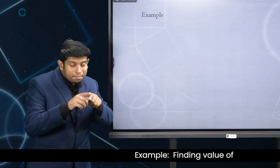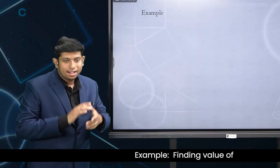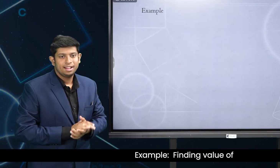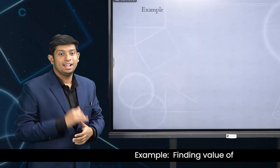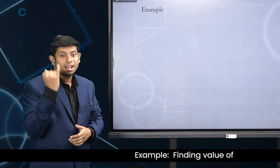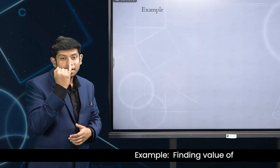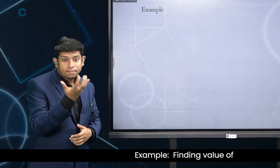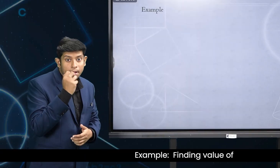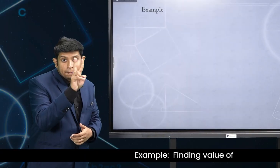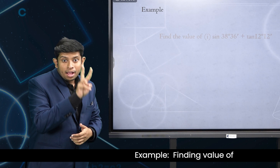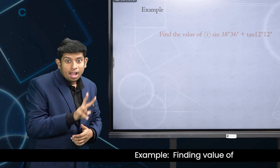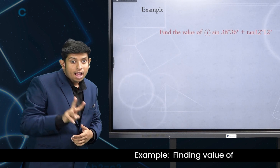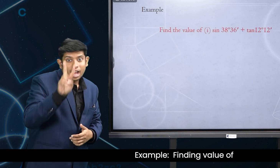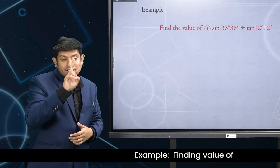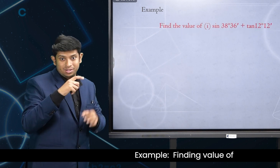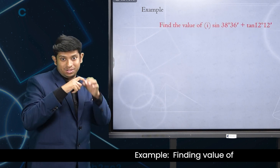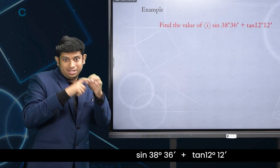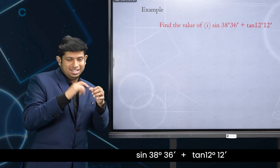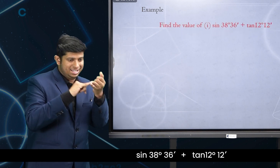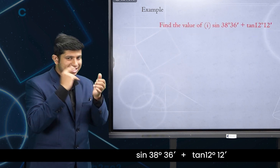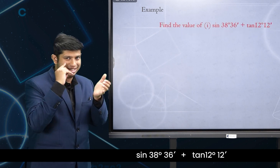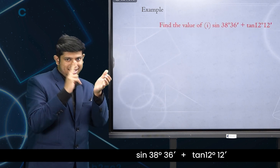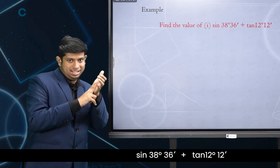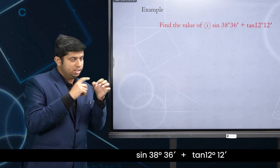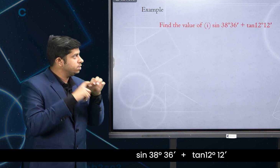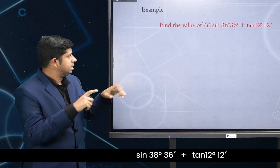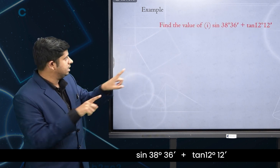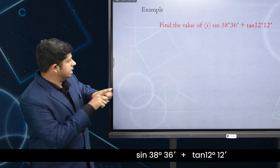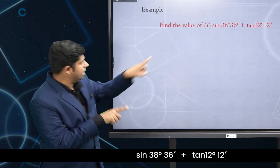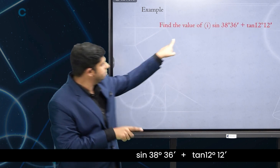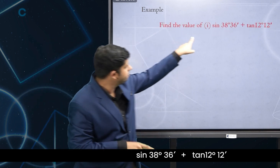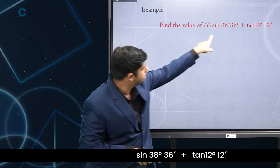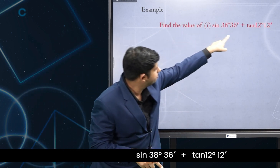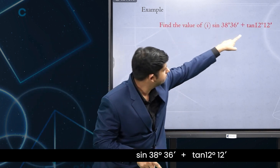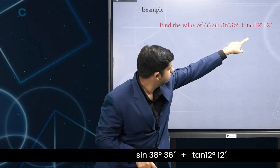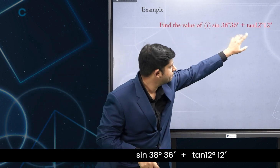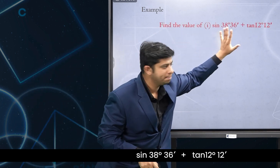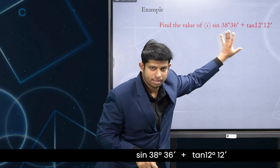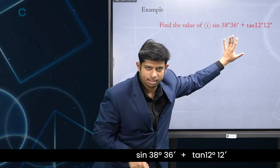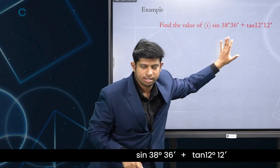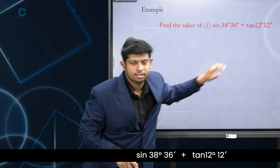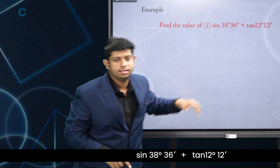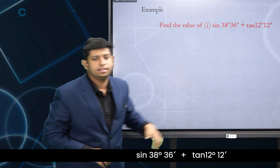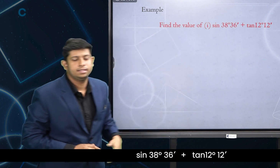Example. Find the value of sin 38 degrees 36 minutes plus tan 12 degrees 12